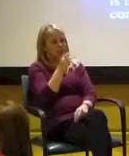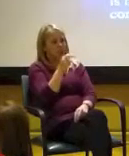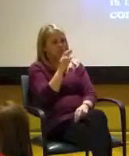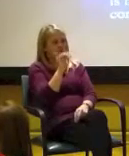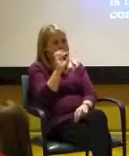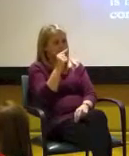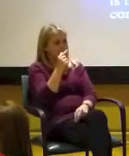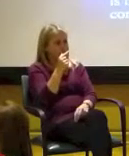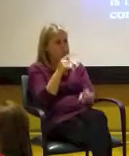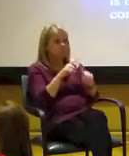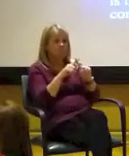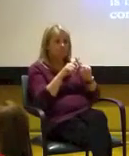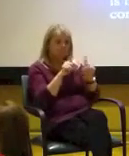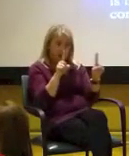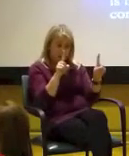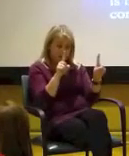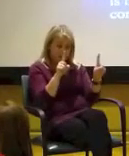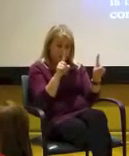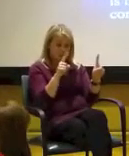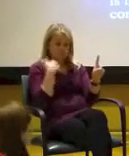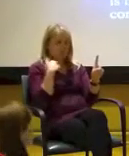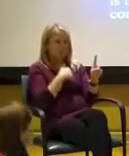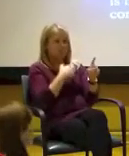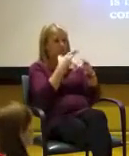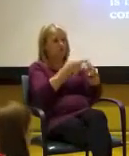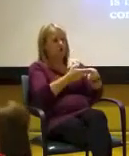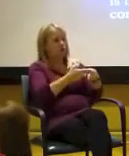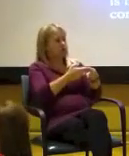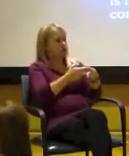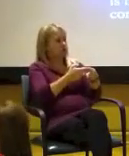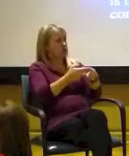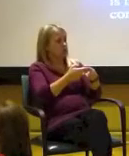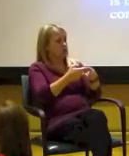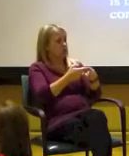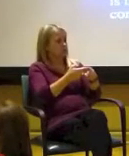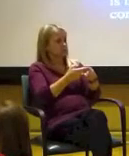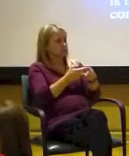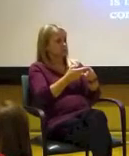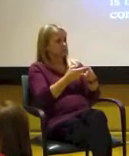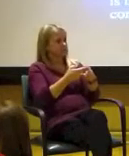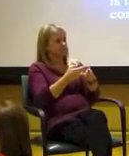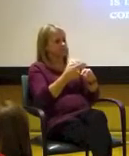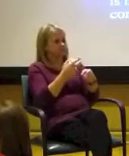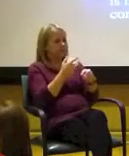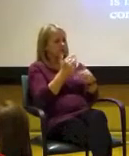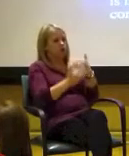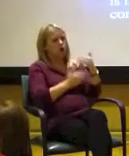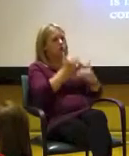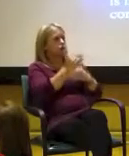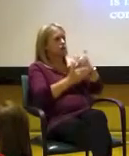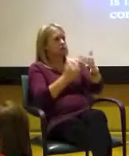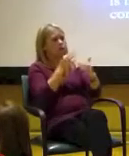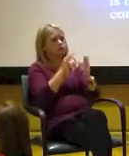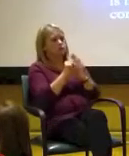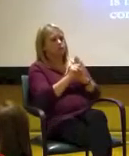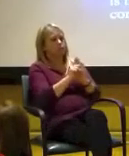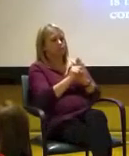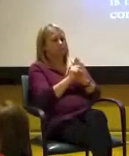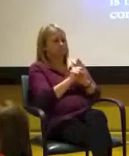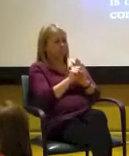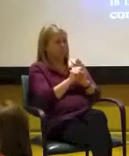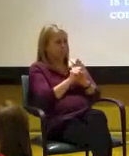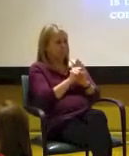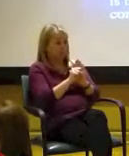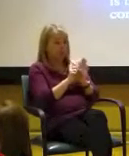But from a practical standpoint, we refer to tethering as the progression of symptoms.